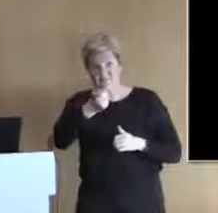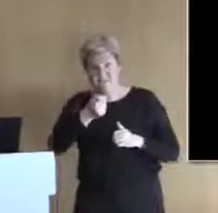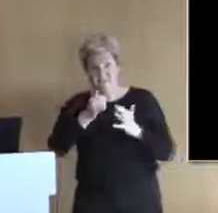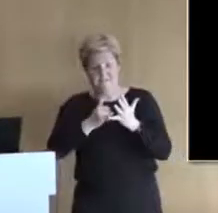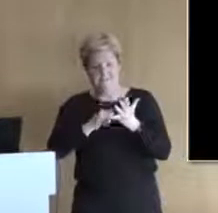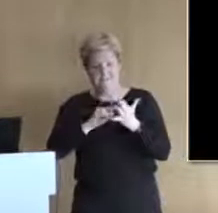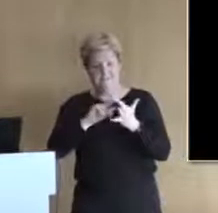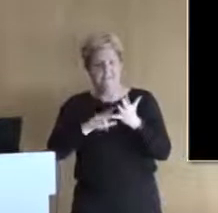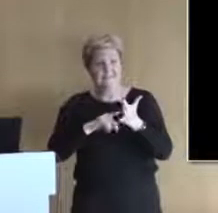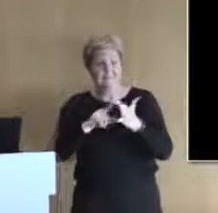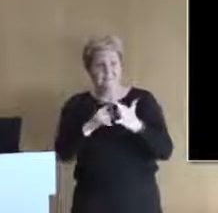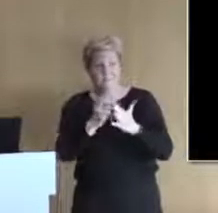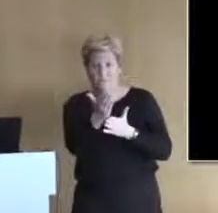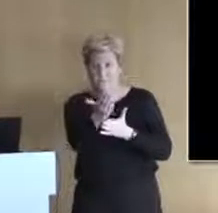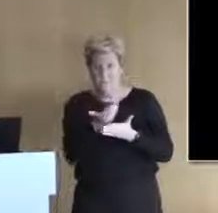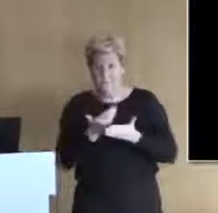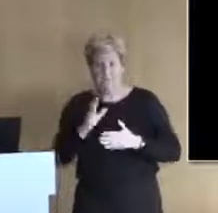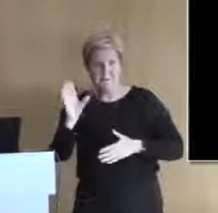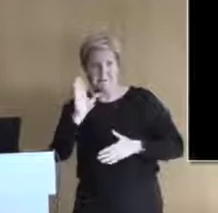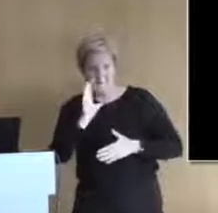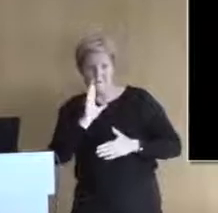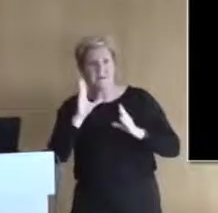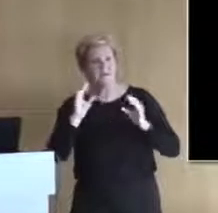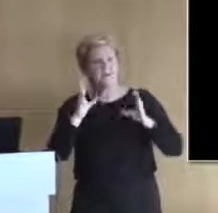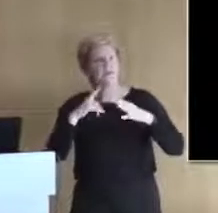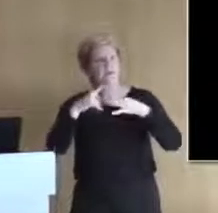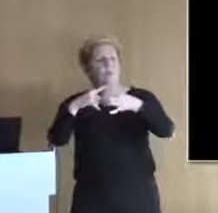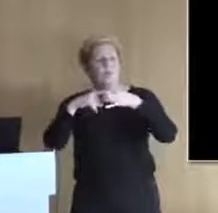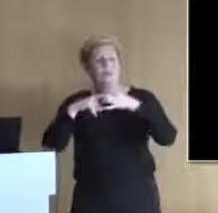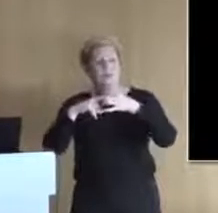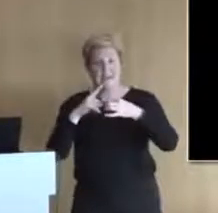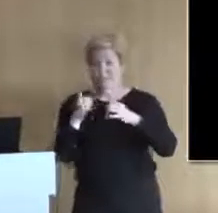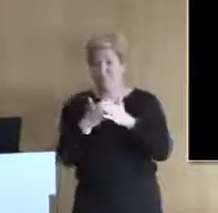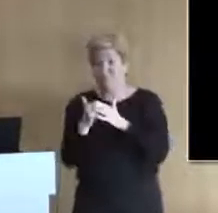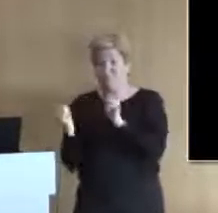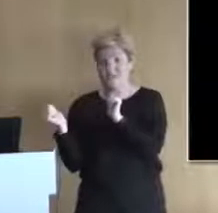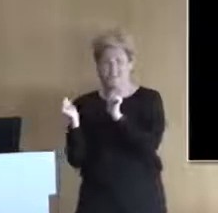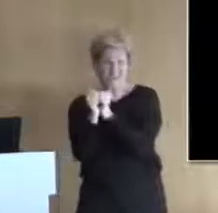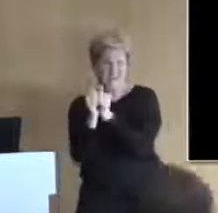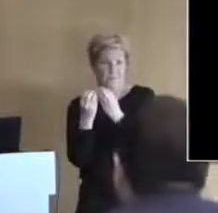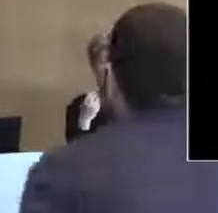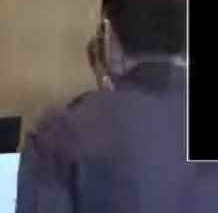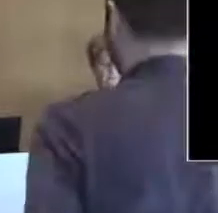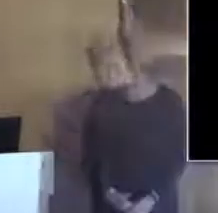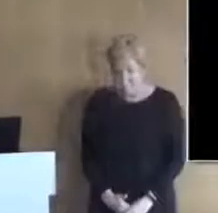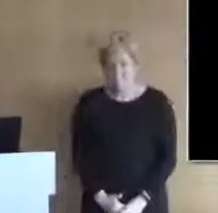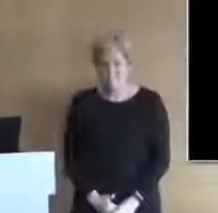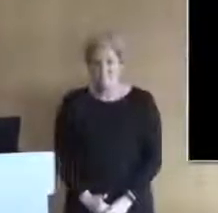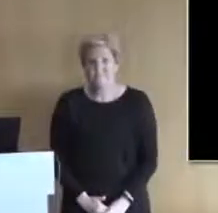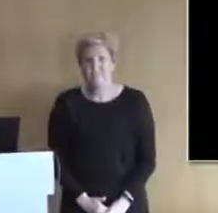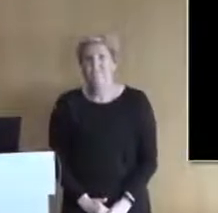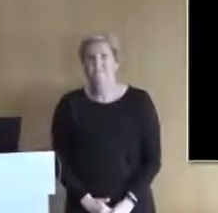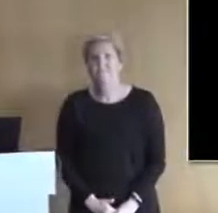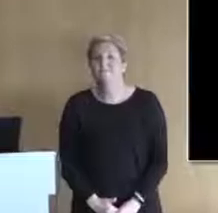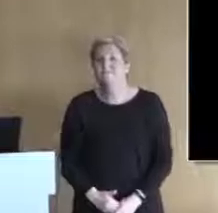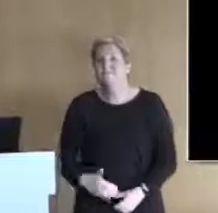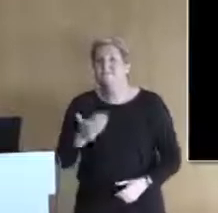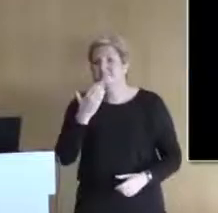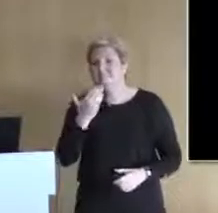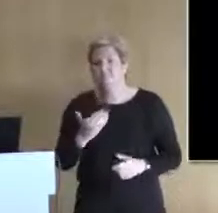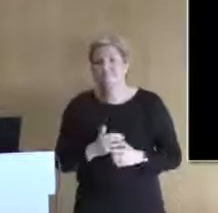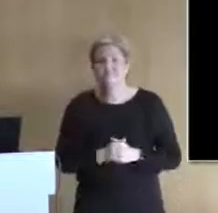So that pretty well covers like a walkthrough over the top. So I think, what